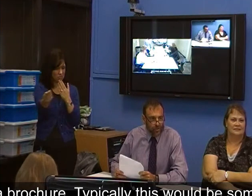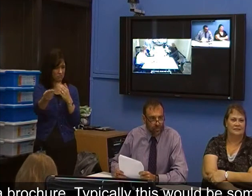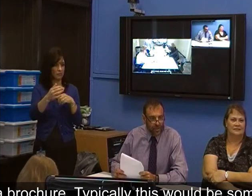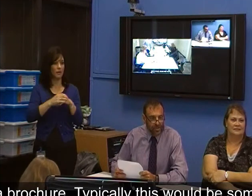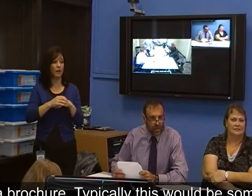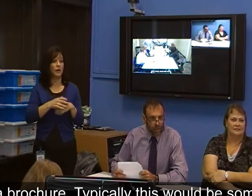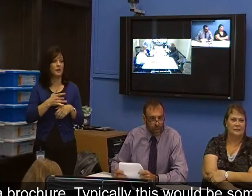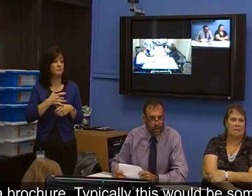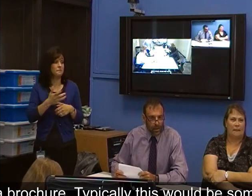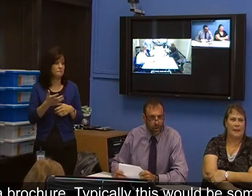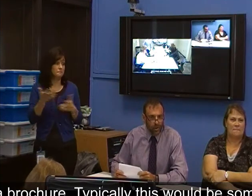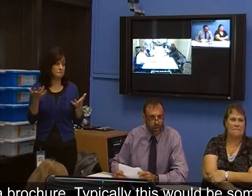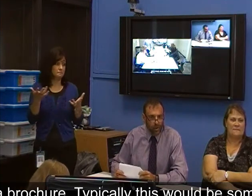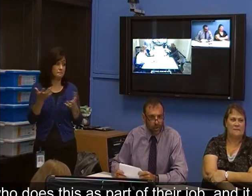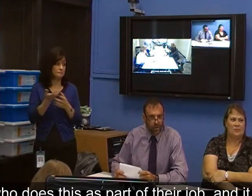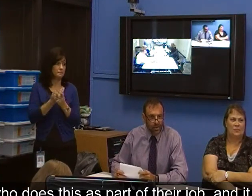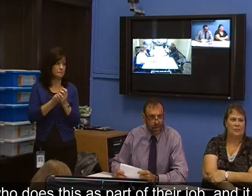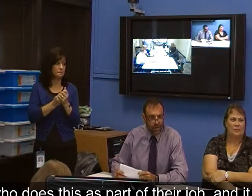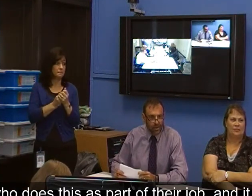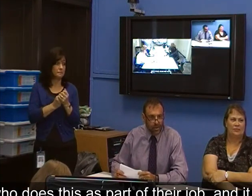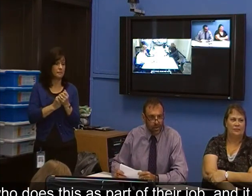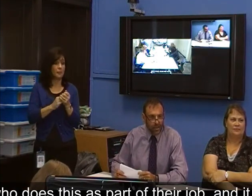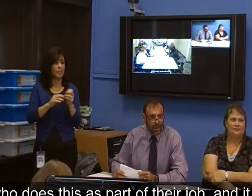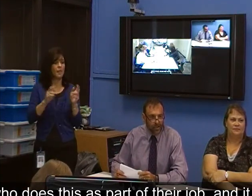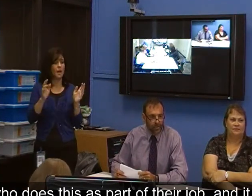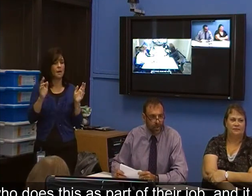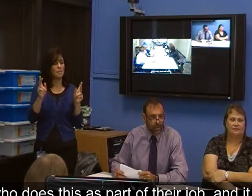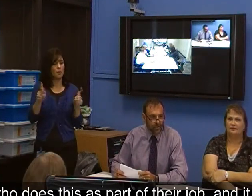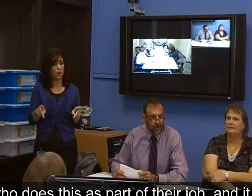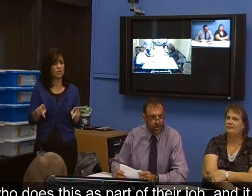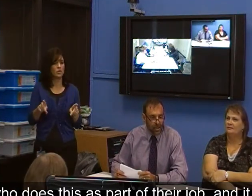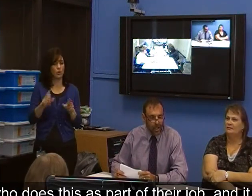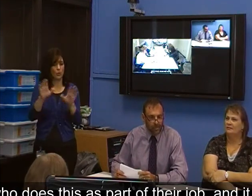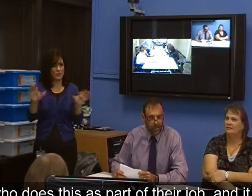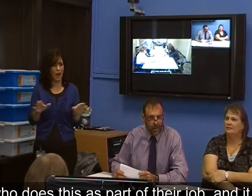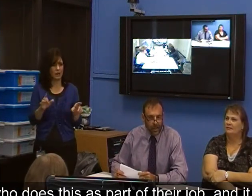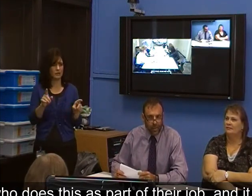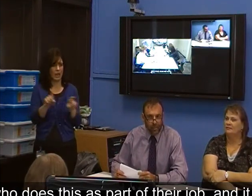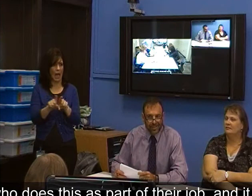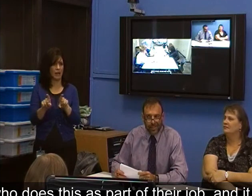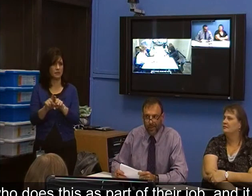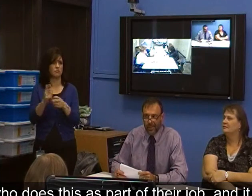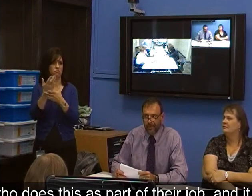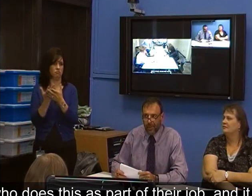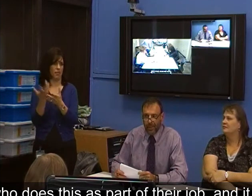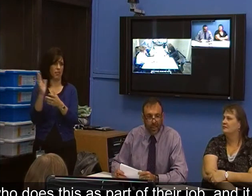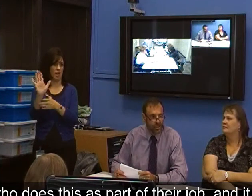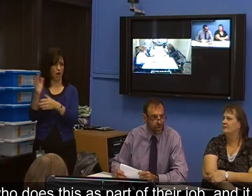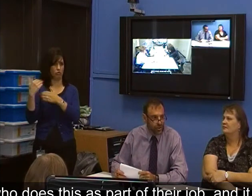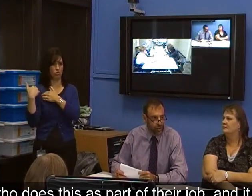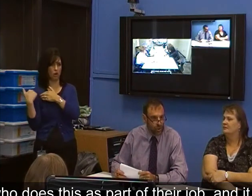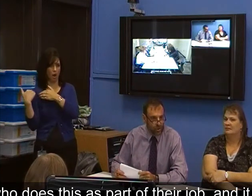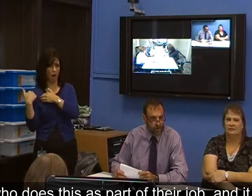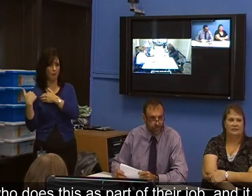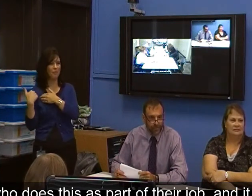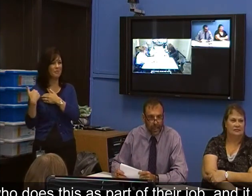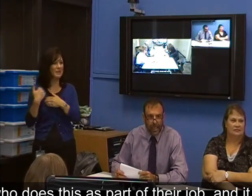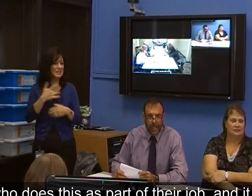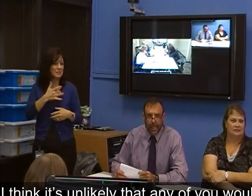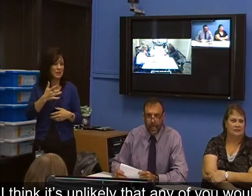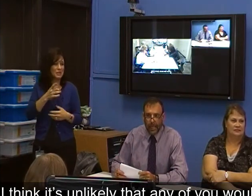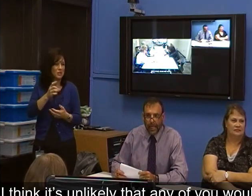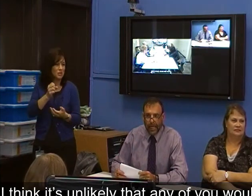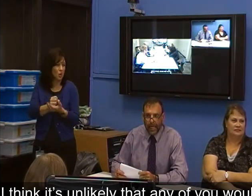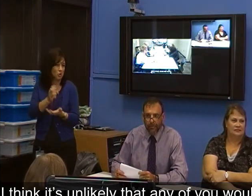Typically, this would be someone who does this as part of their job, and it would typically be a social worker.